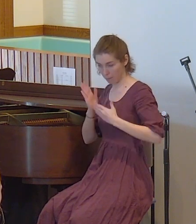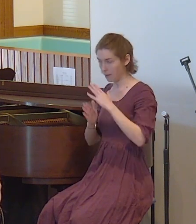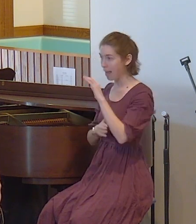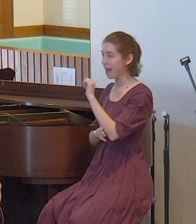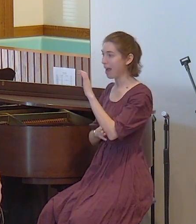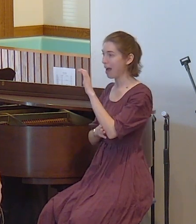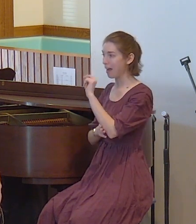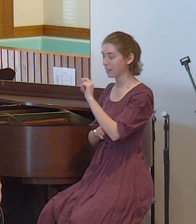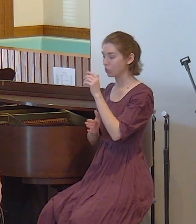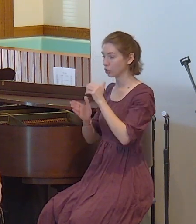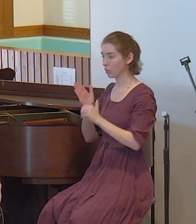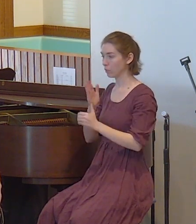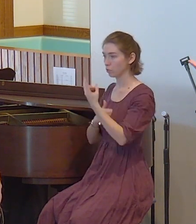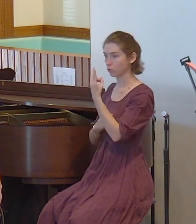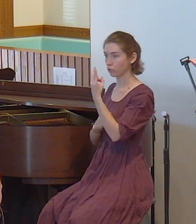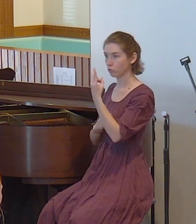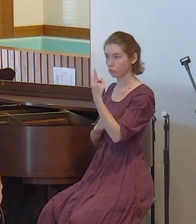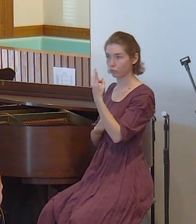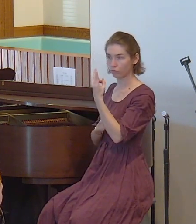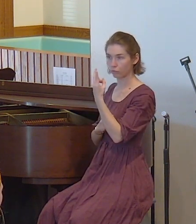Acts chapter 2.